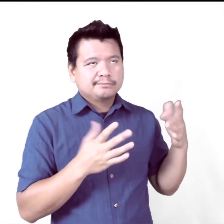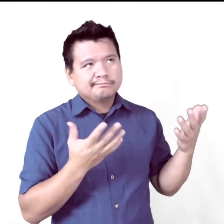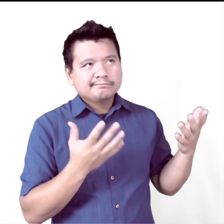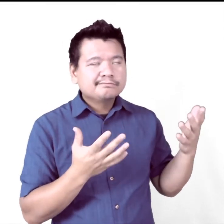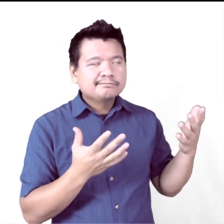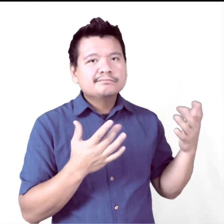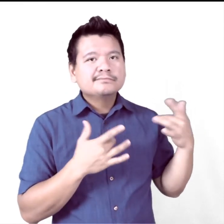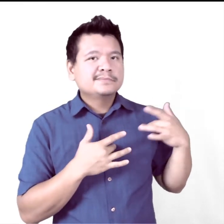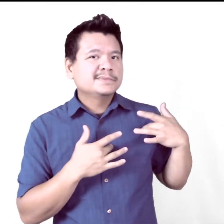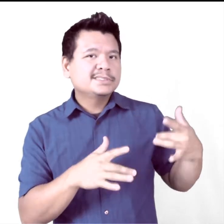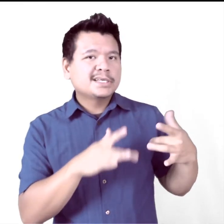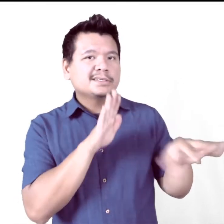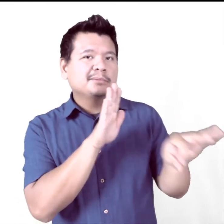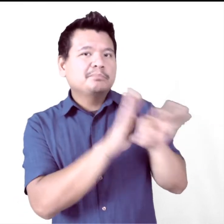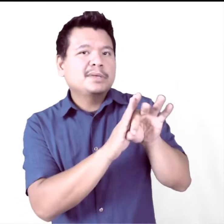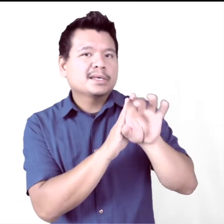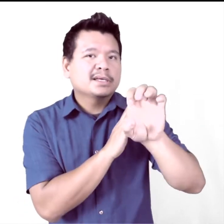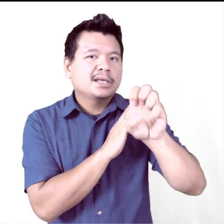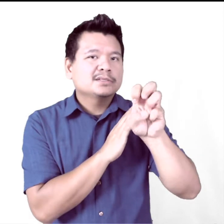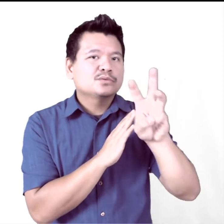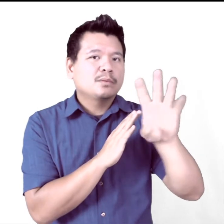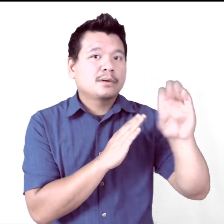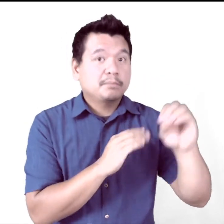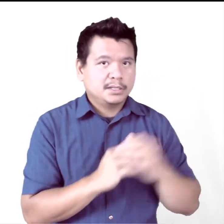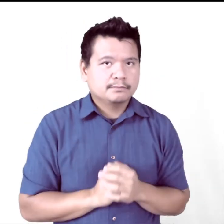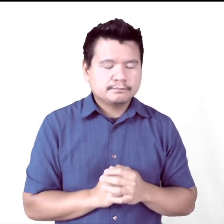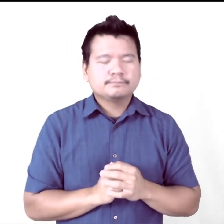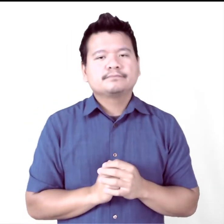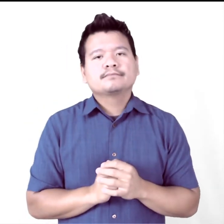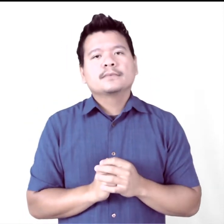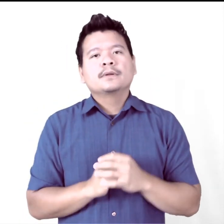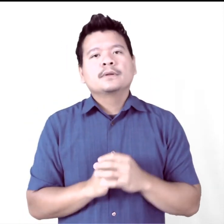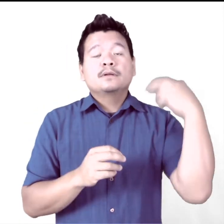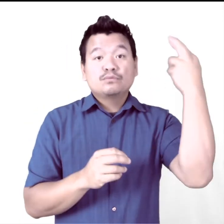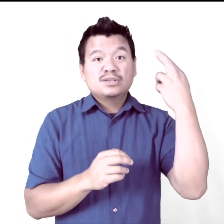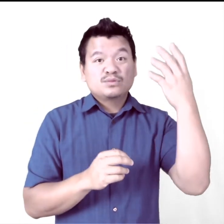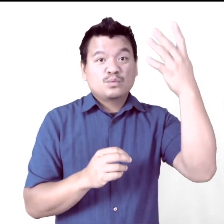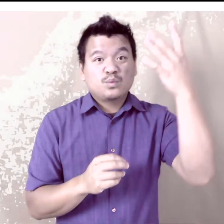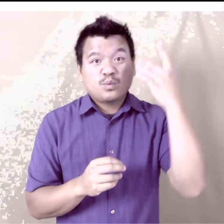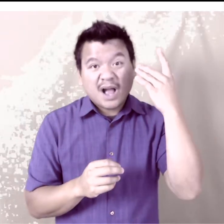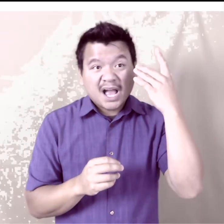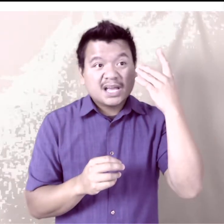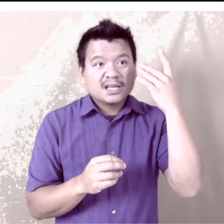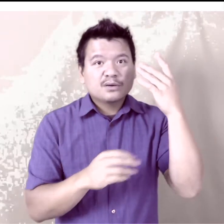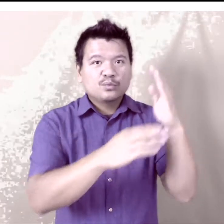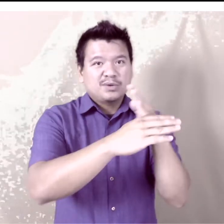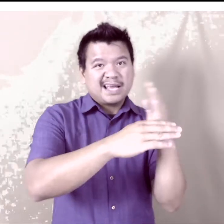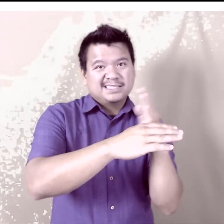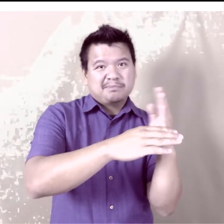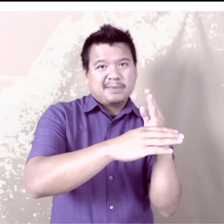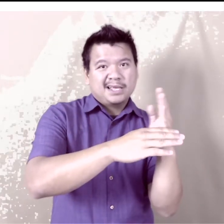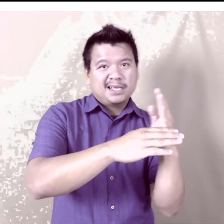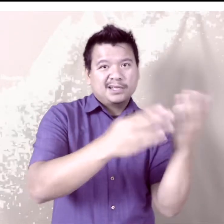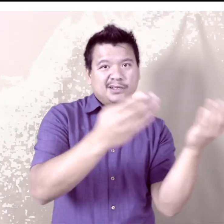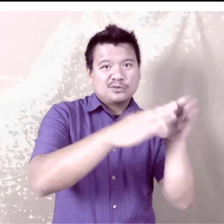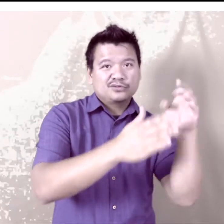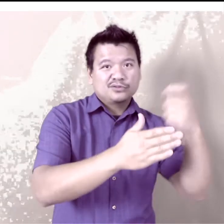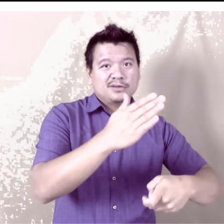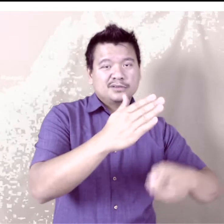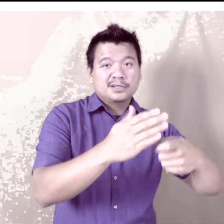sellers oftentimes pick the escrow company. And the reason why we estimate closing costs